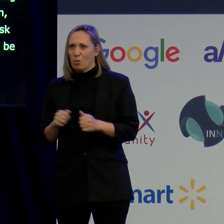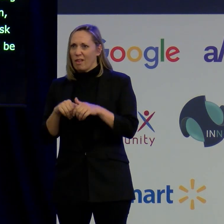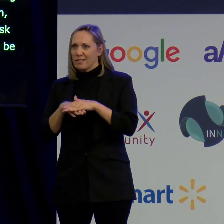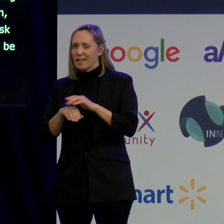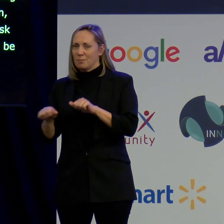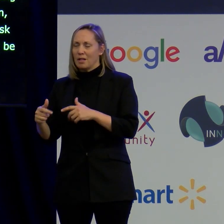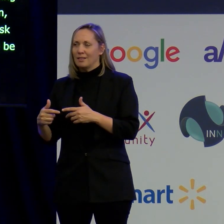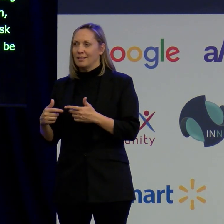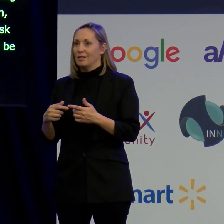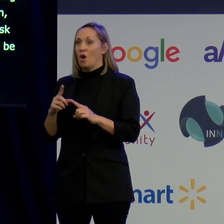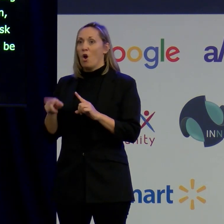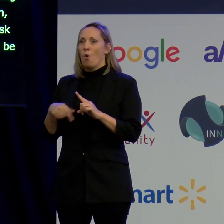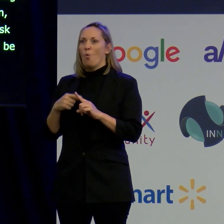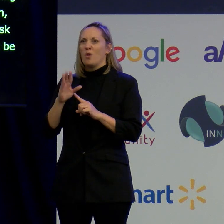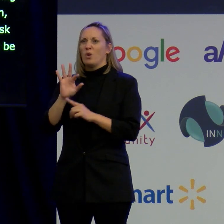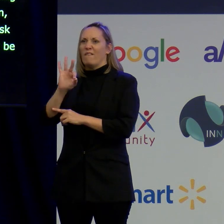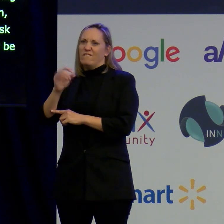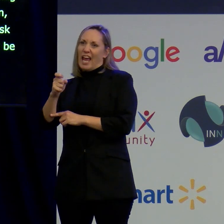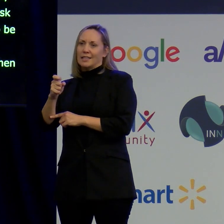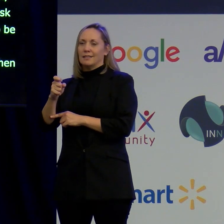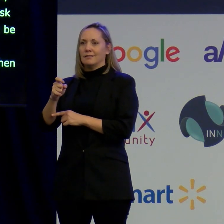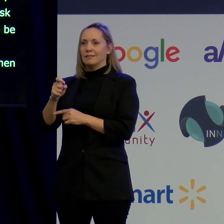When are you going to fix it?